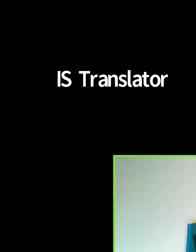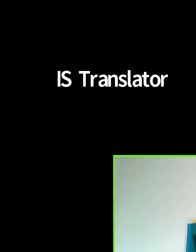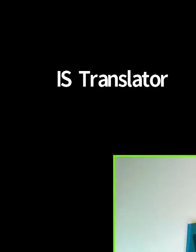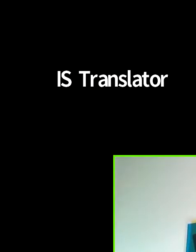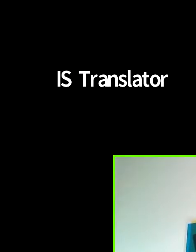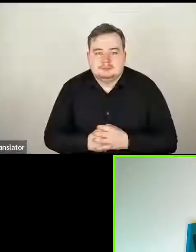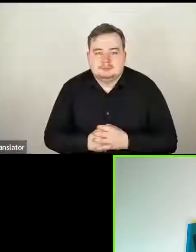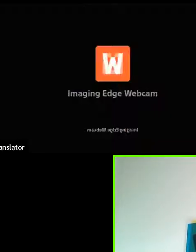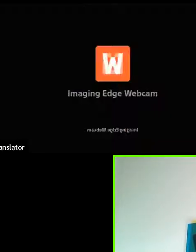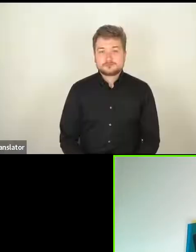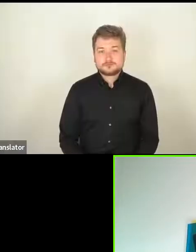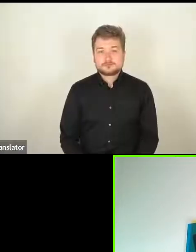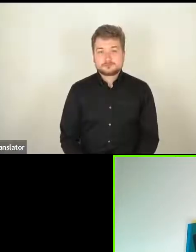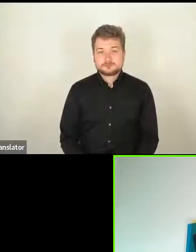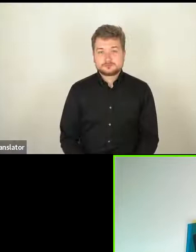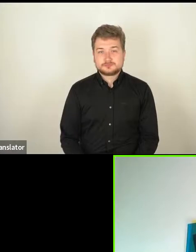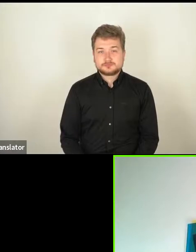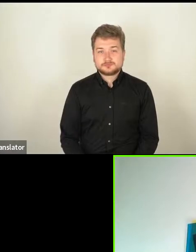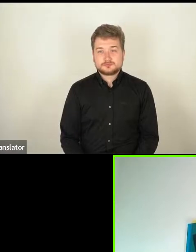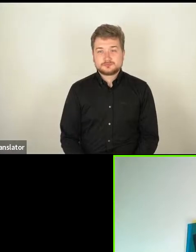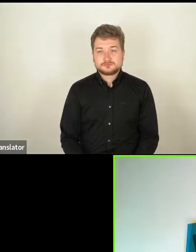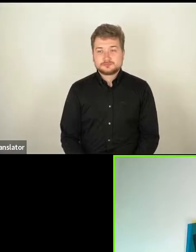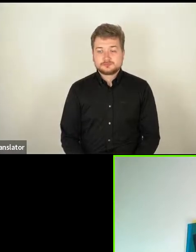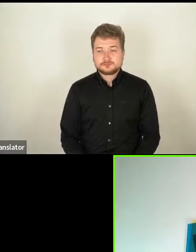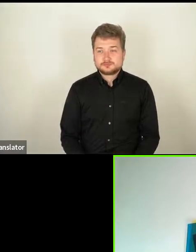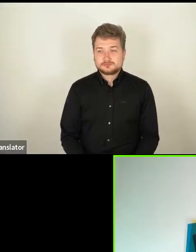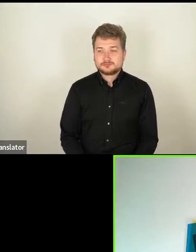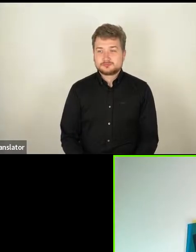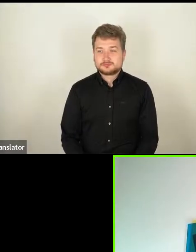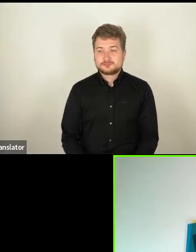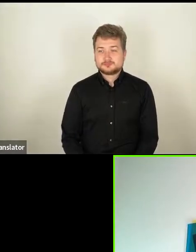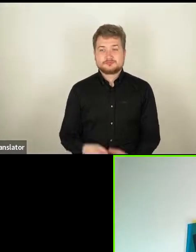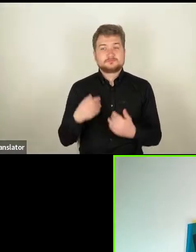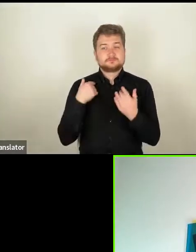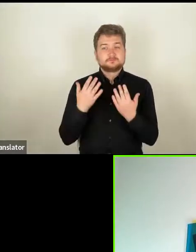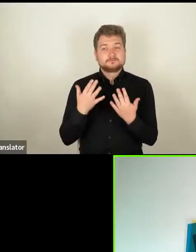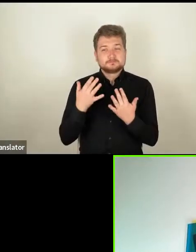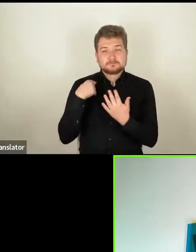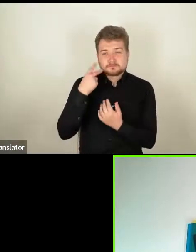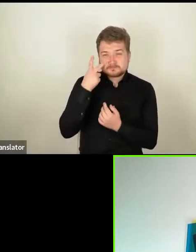chat. A last call.